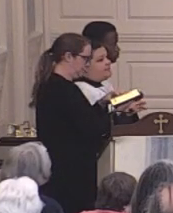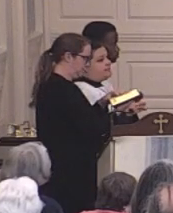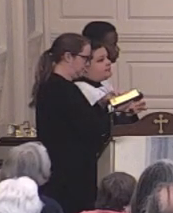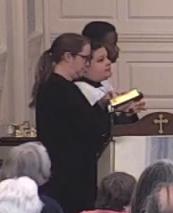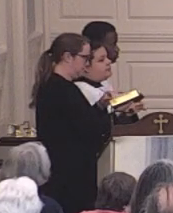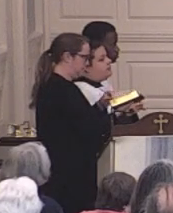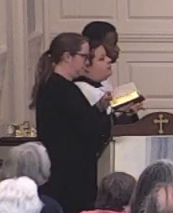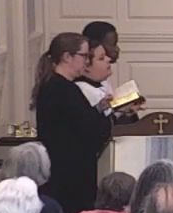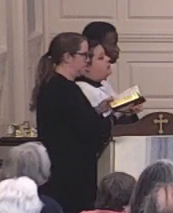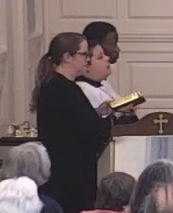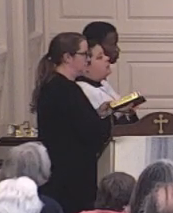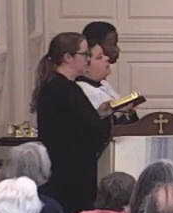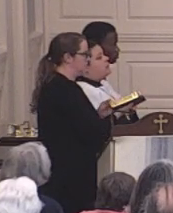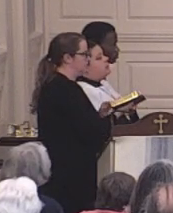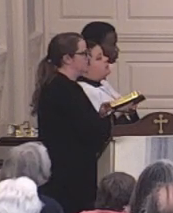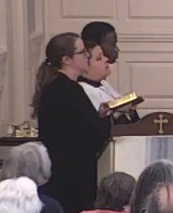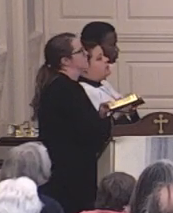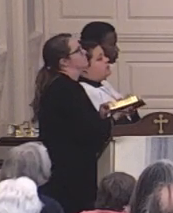mysteries.